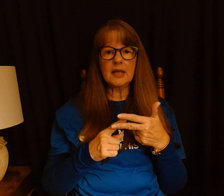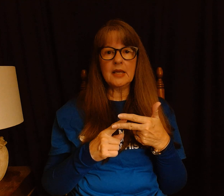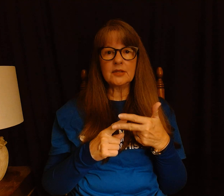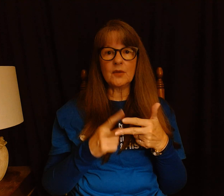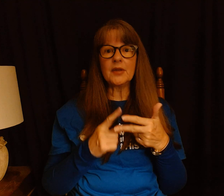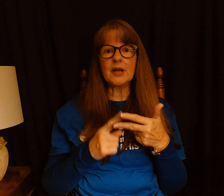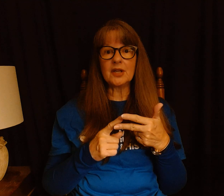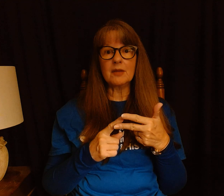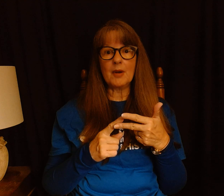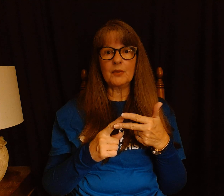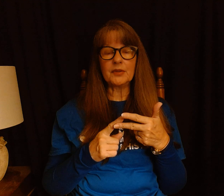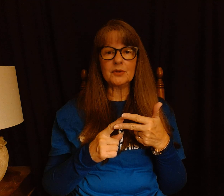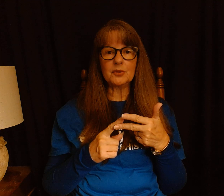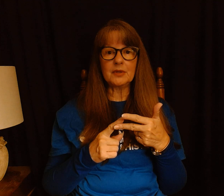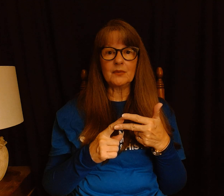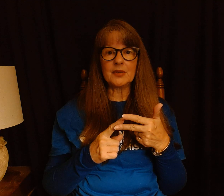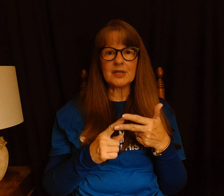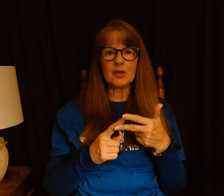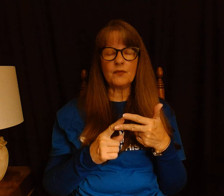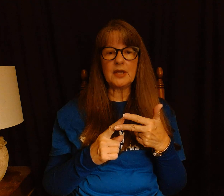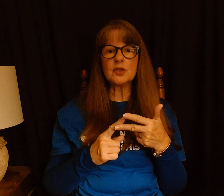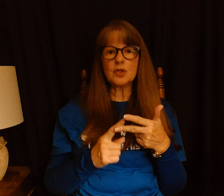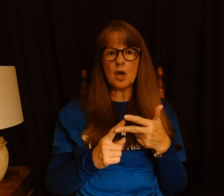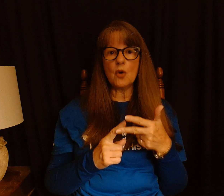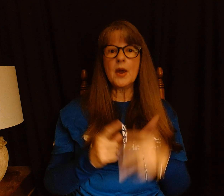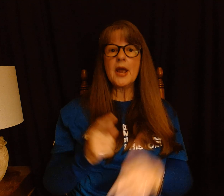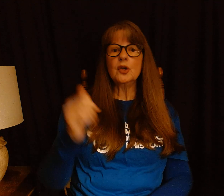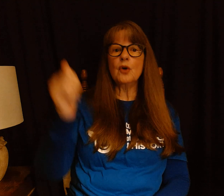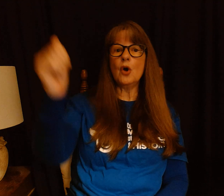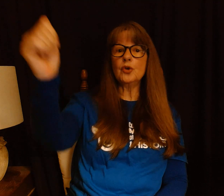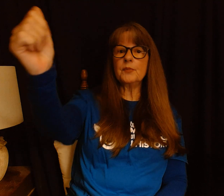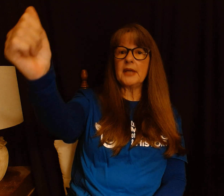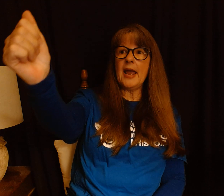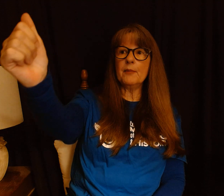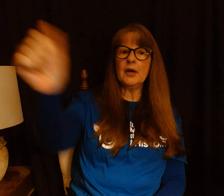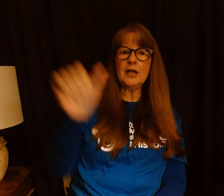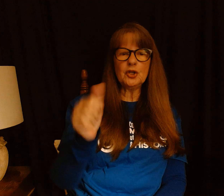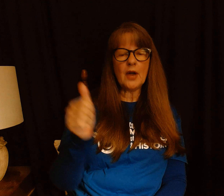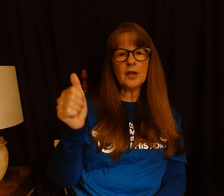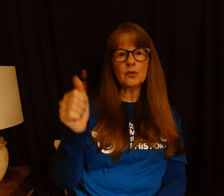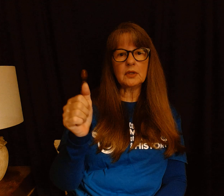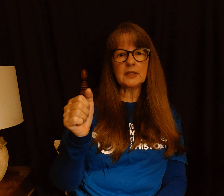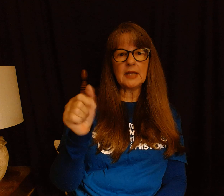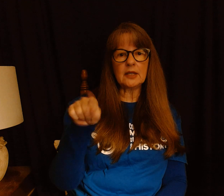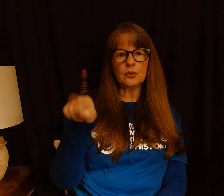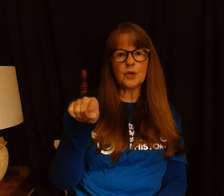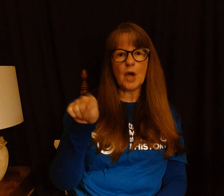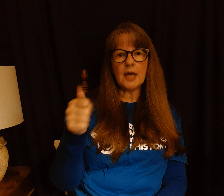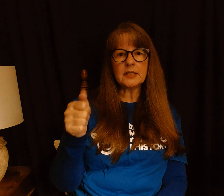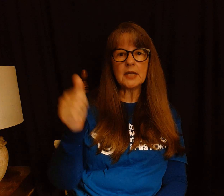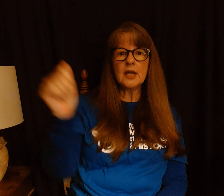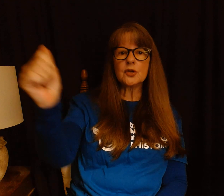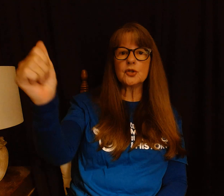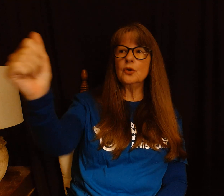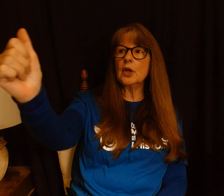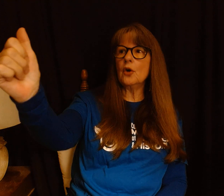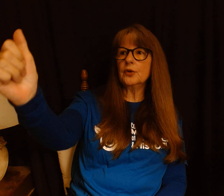and so then I'll tell you about what they were doing in the selfie. So you hold up the camera, and you know how you click that little dot? So you can hold it up